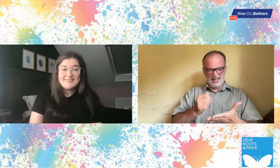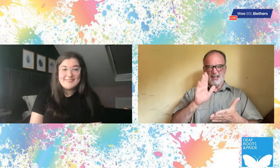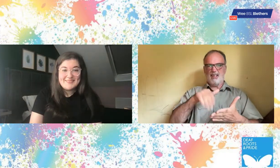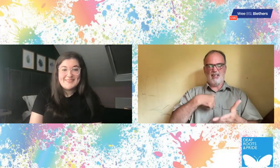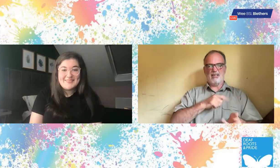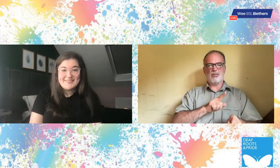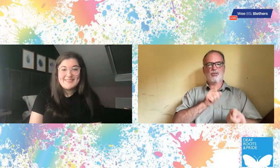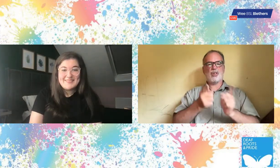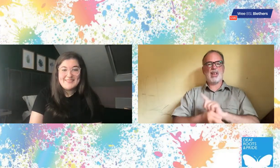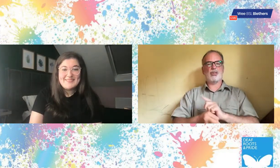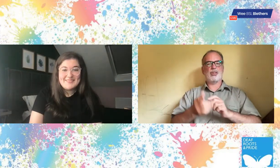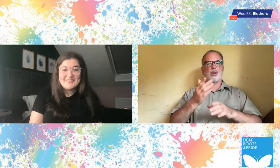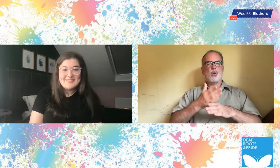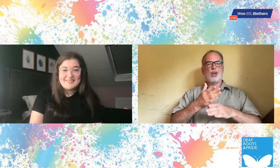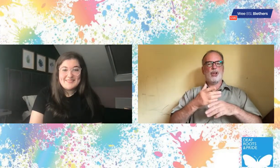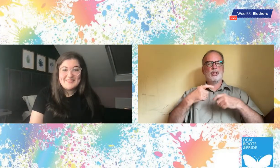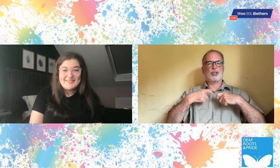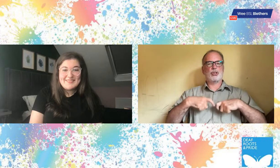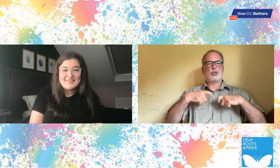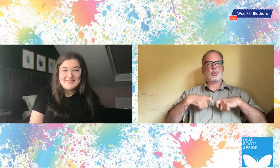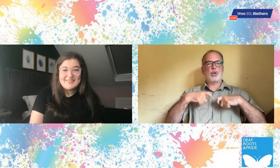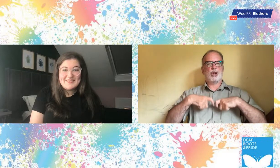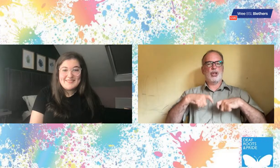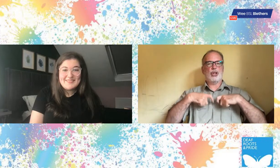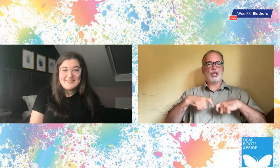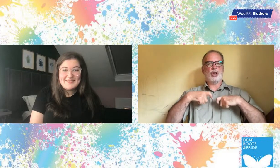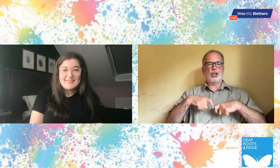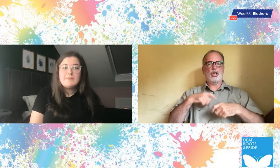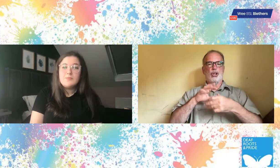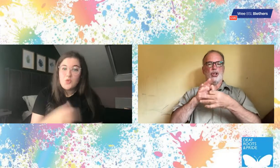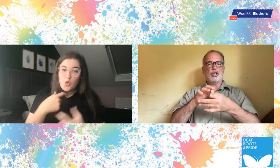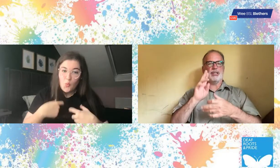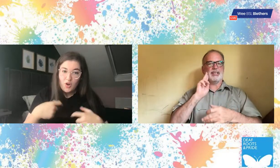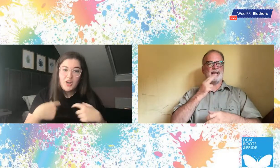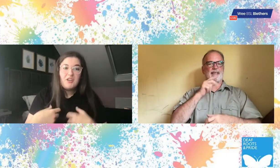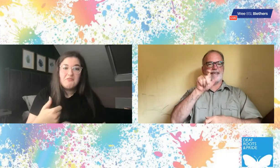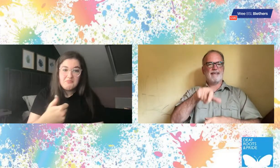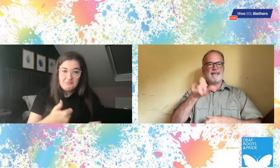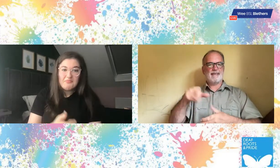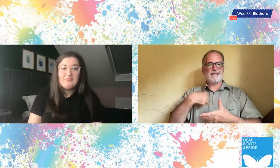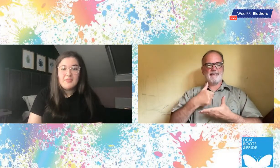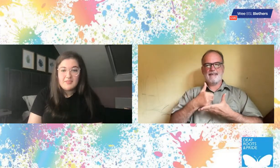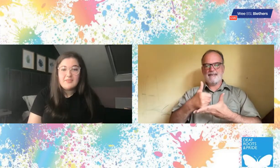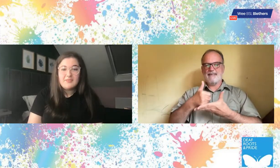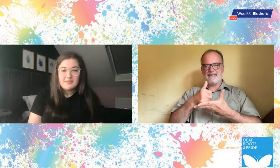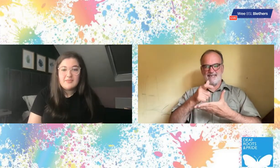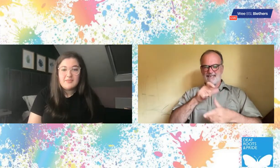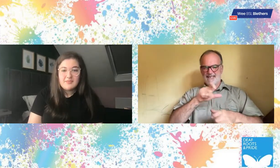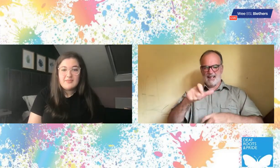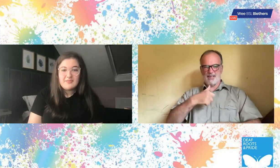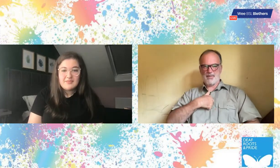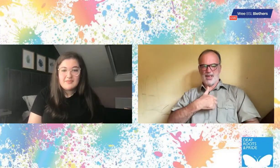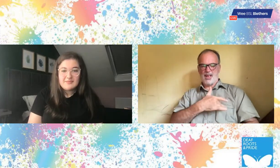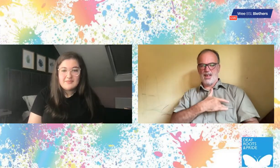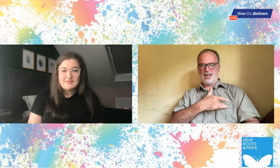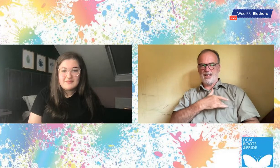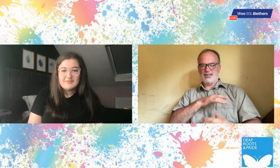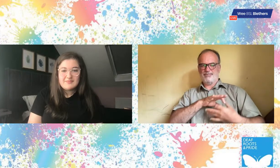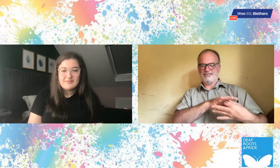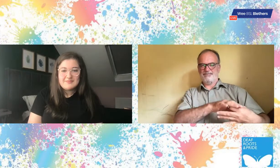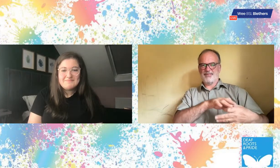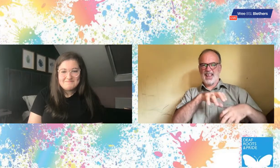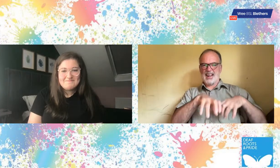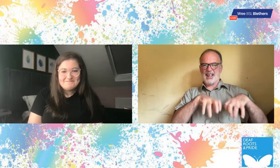A bank? Yeah, worked in a bank for a while. And then I worked as a social worker for a little while, working with Wow. deaf people, supporting